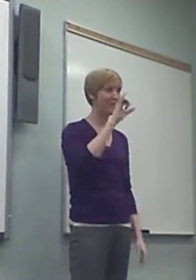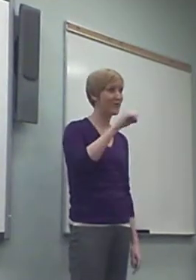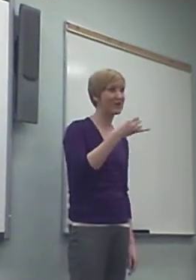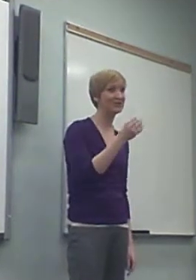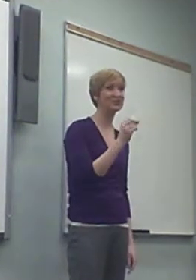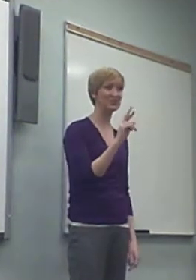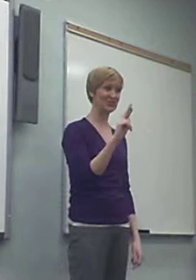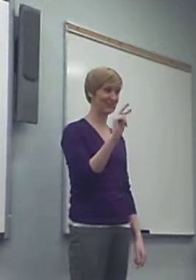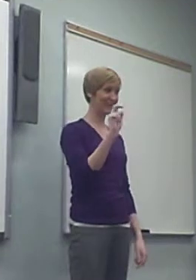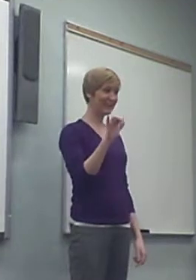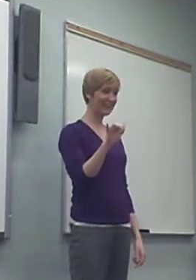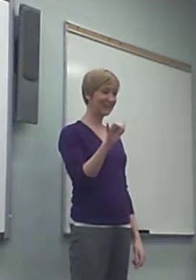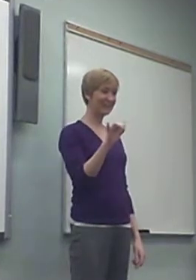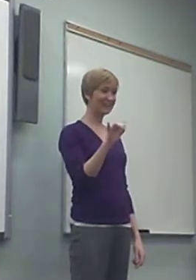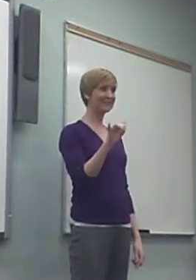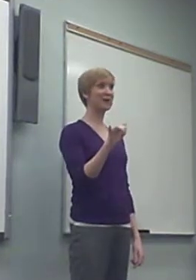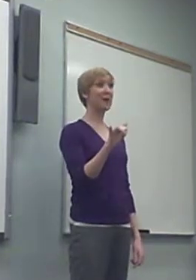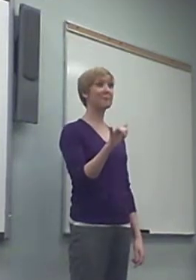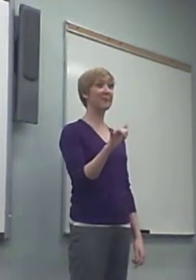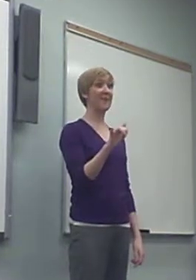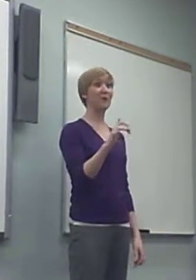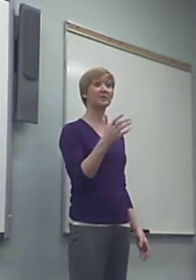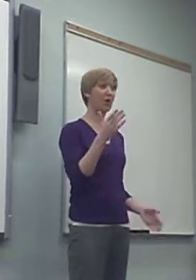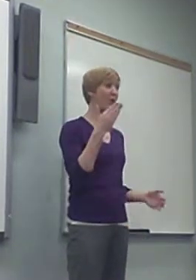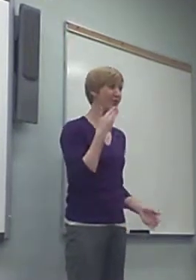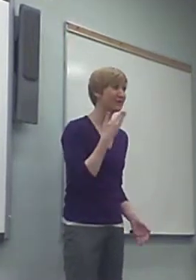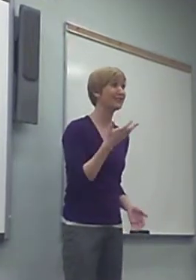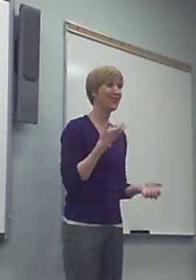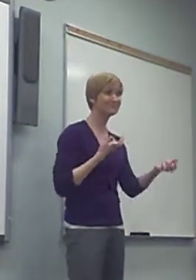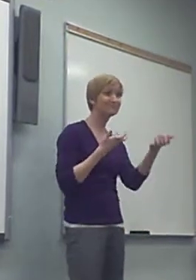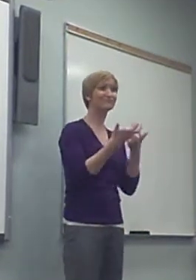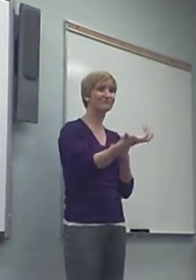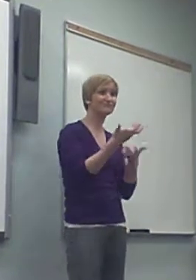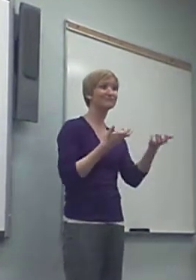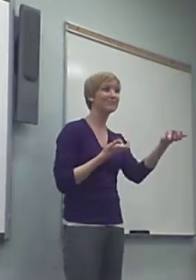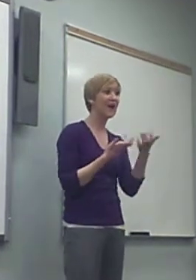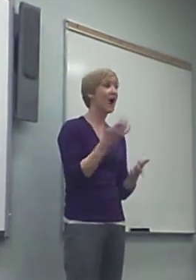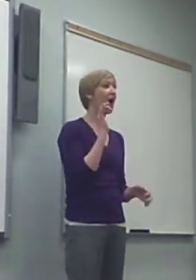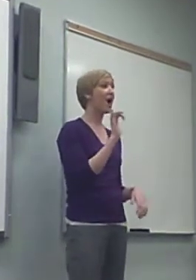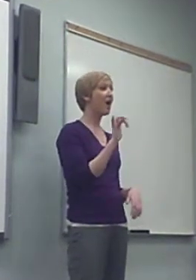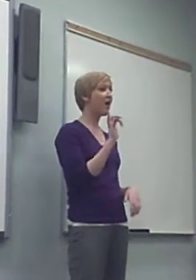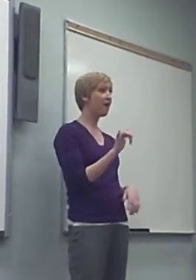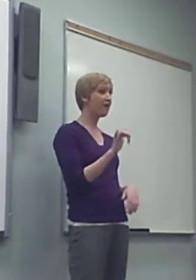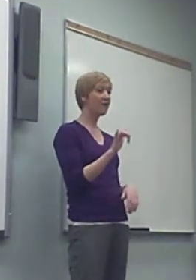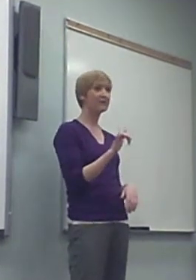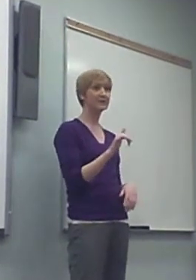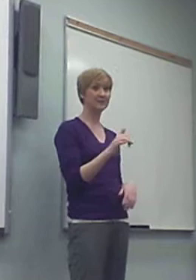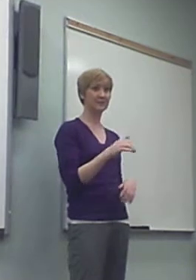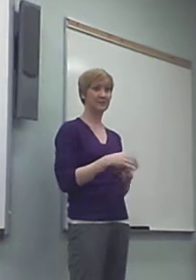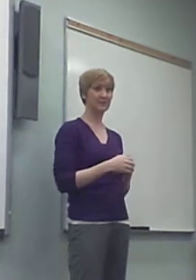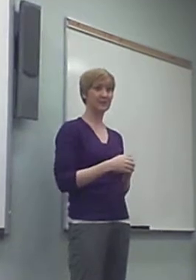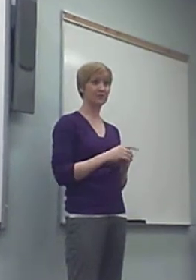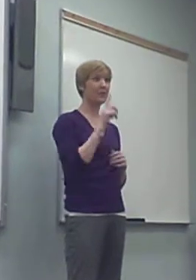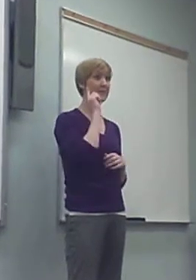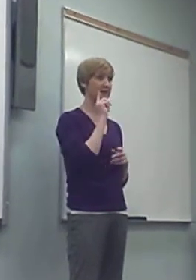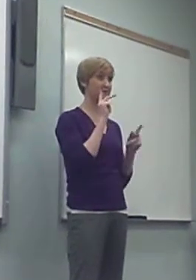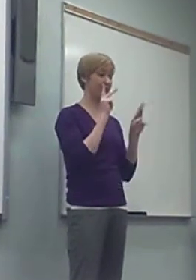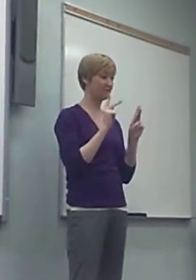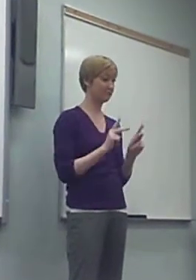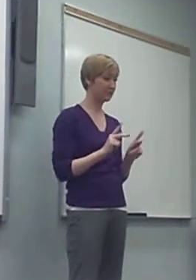that opened up a great dialogue. And how we enter in those dialogues with the deaf people that we work with is so important, because it